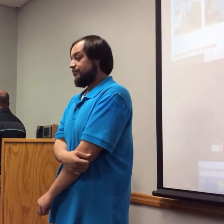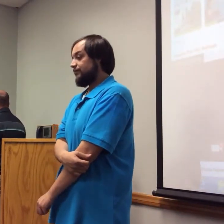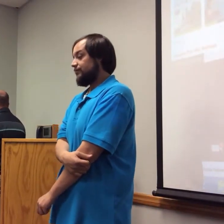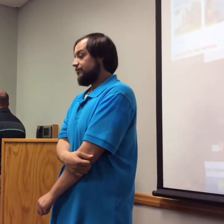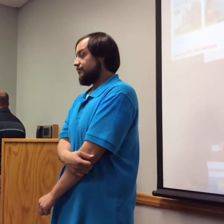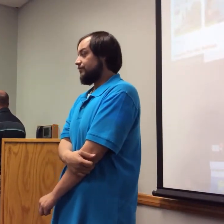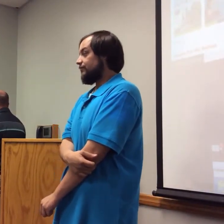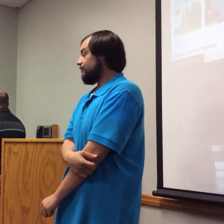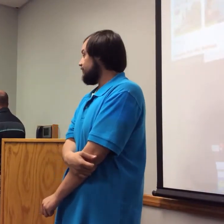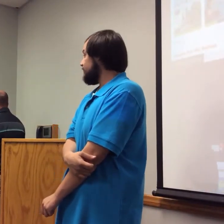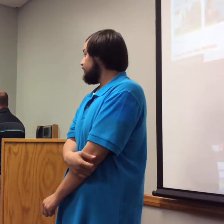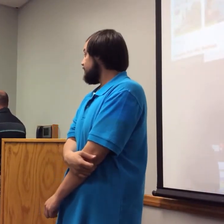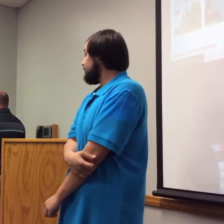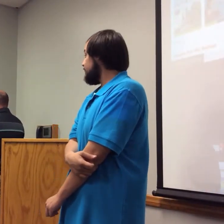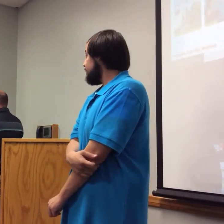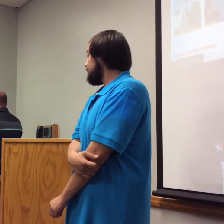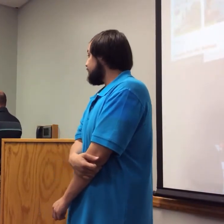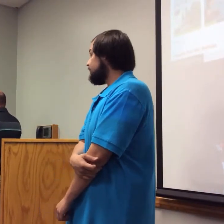No, they can't see us, okay.